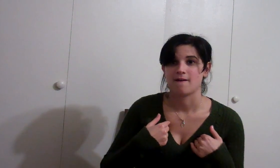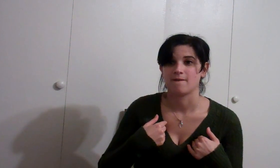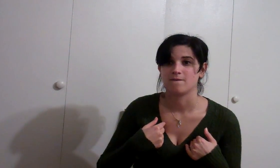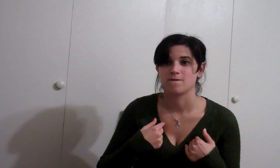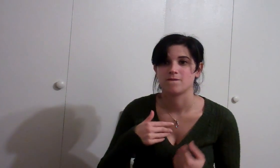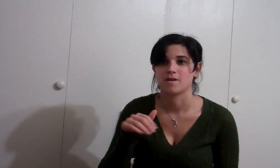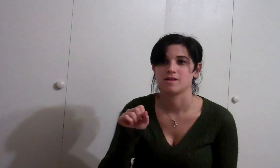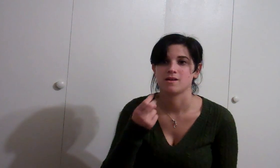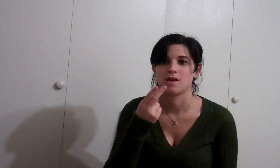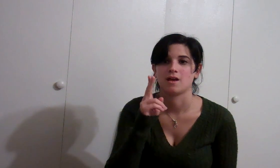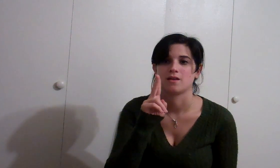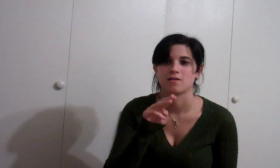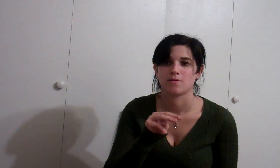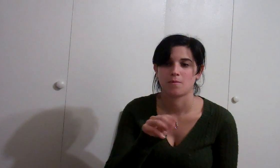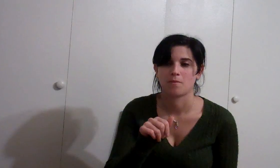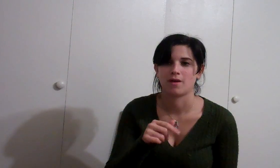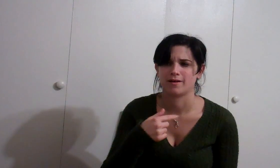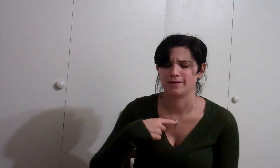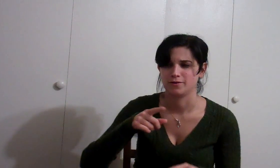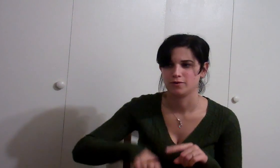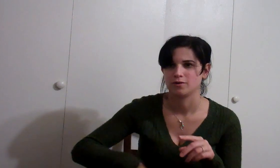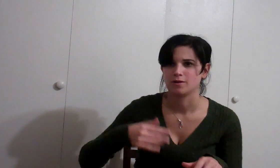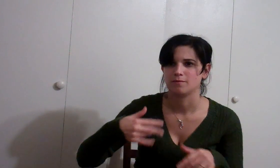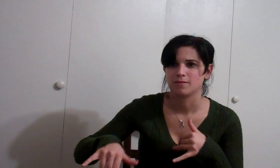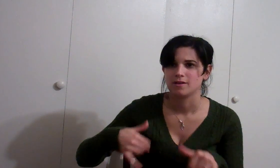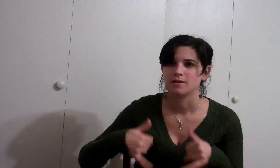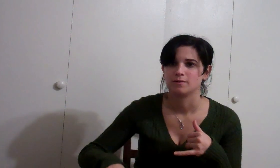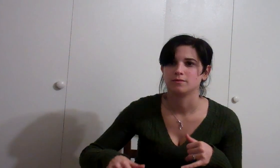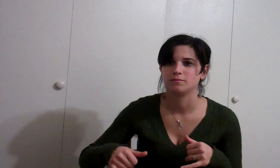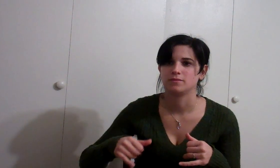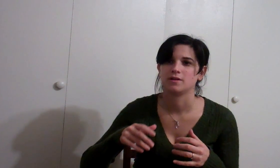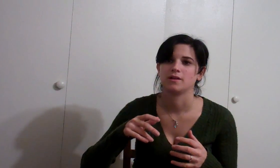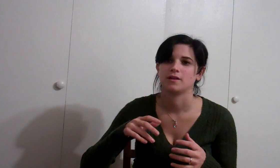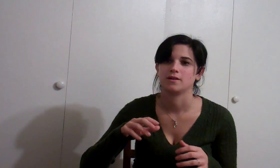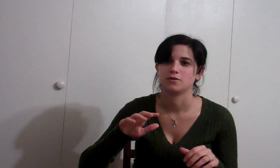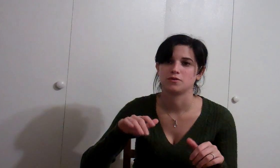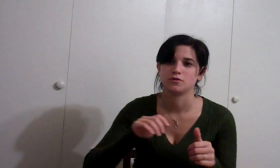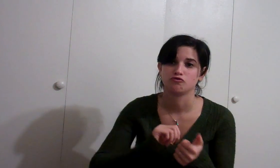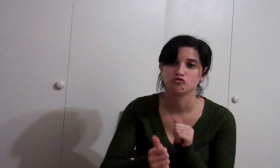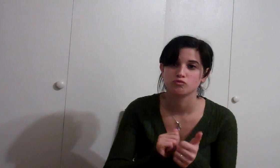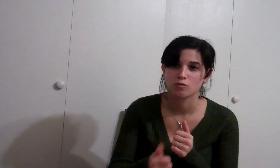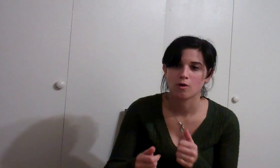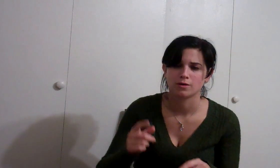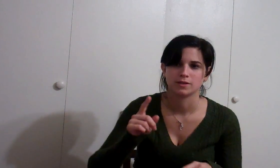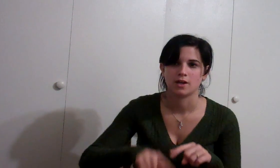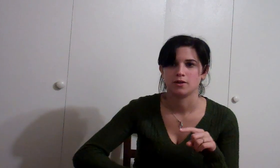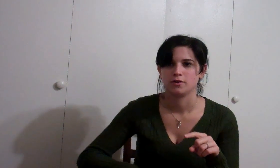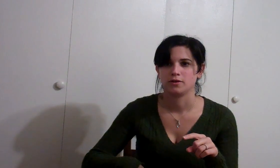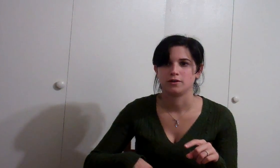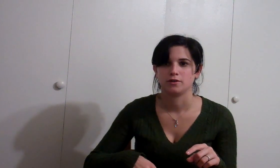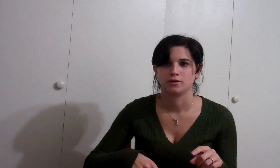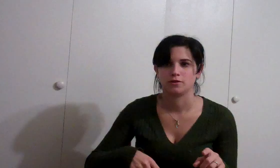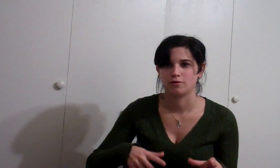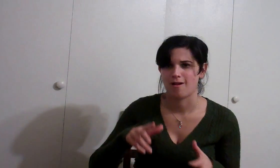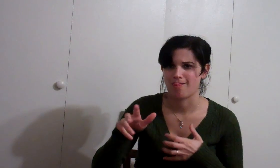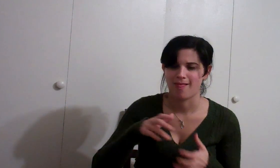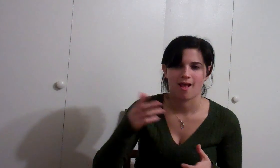to play any sports or run or laugh. They took me to movies. There was nothing else to do. They couldn't do anything else with me, so that